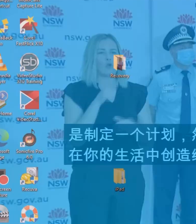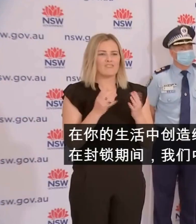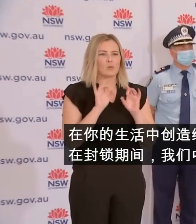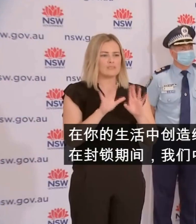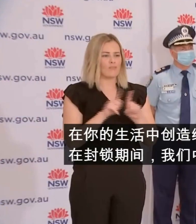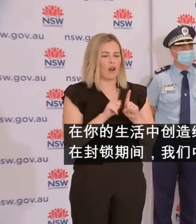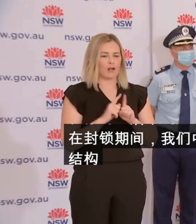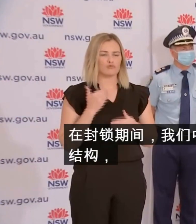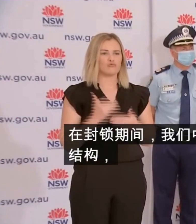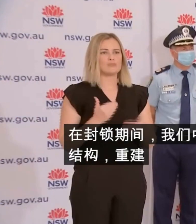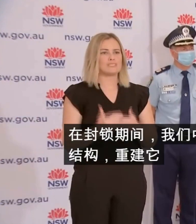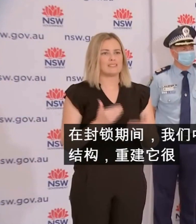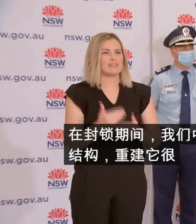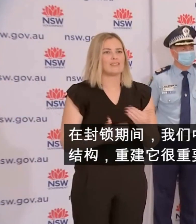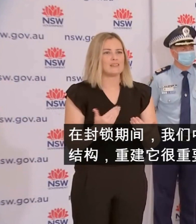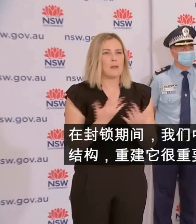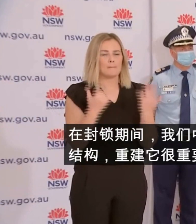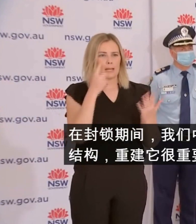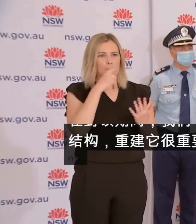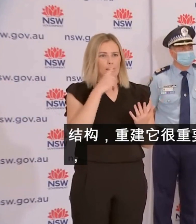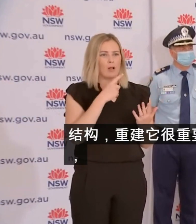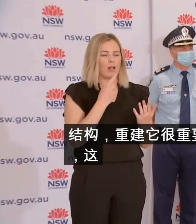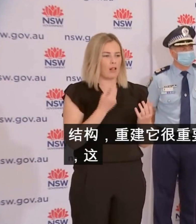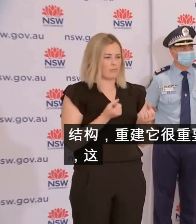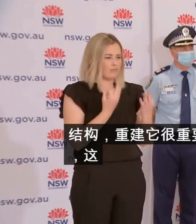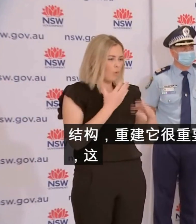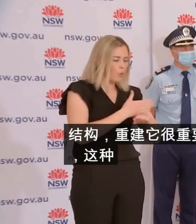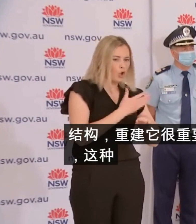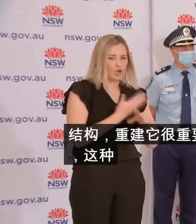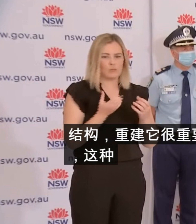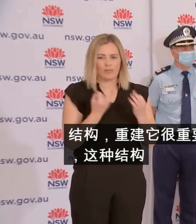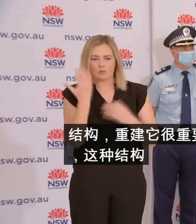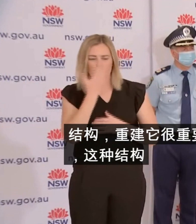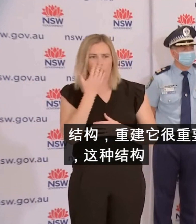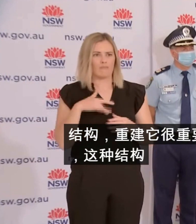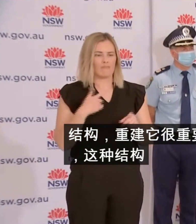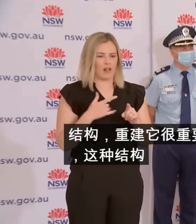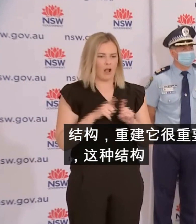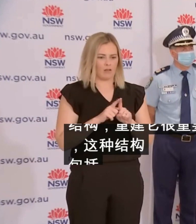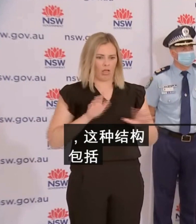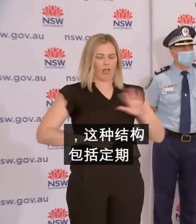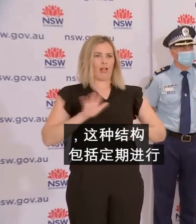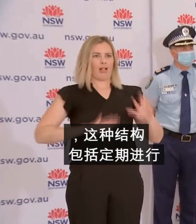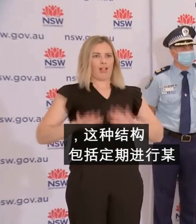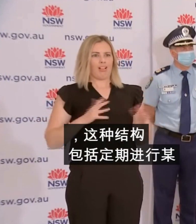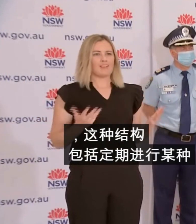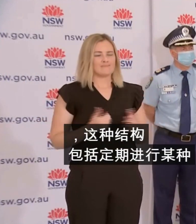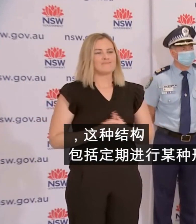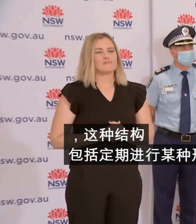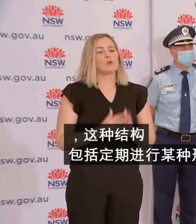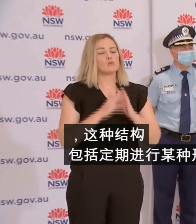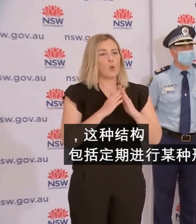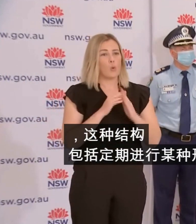lockdown, many of us have lost that structure and it's important to recreate it. And that structure includes having regular